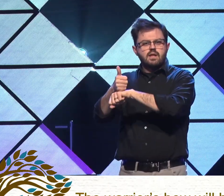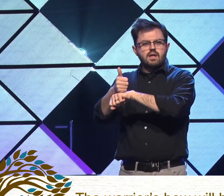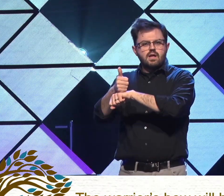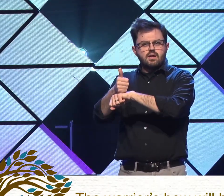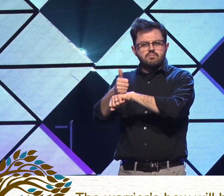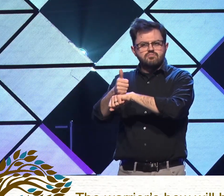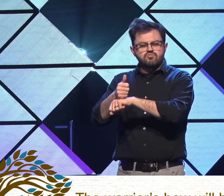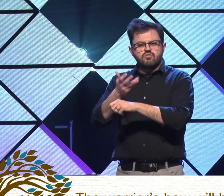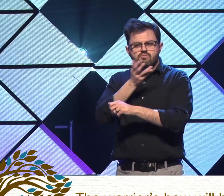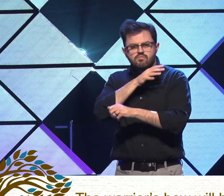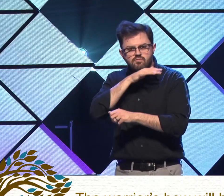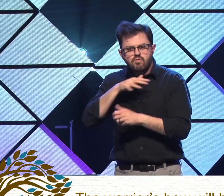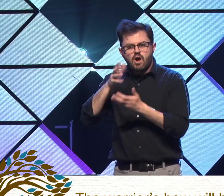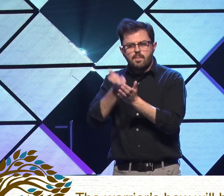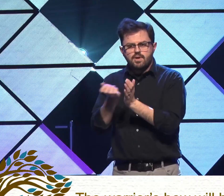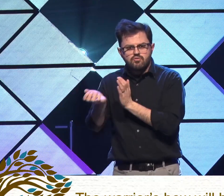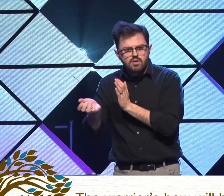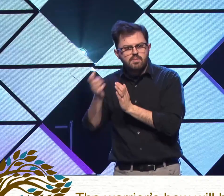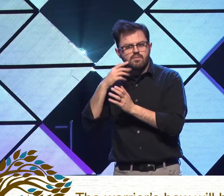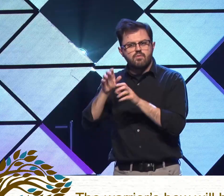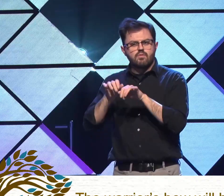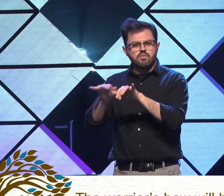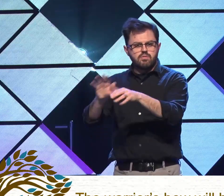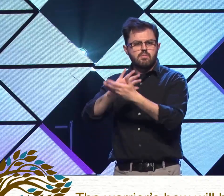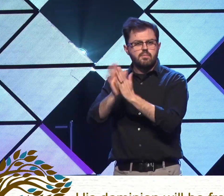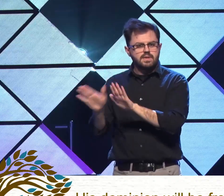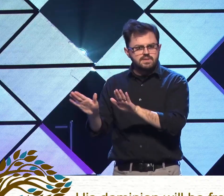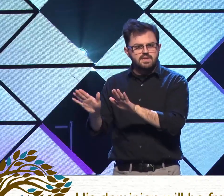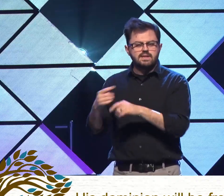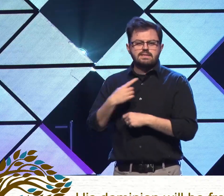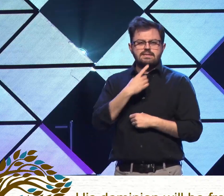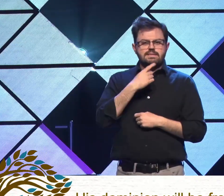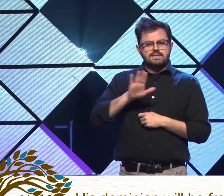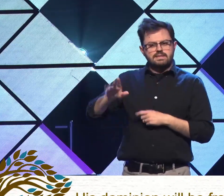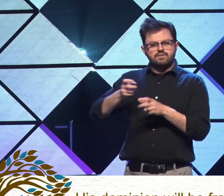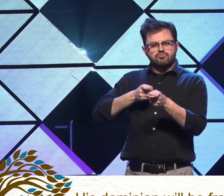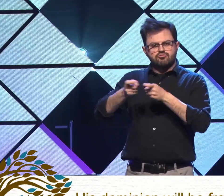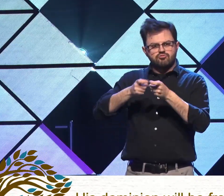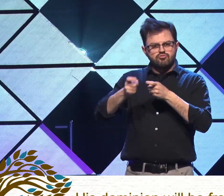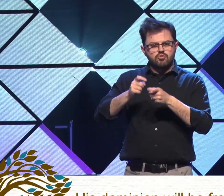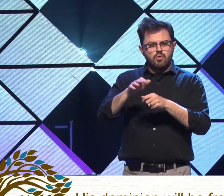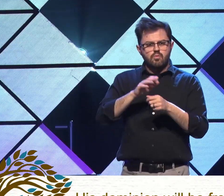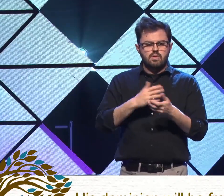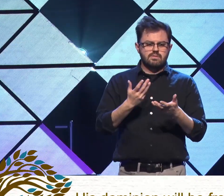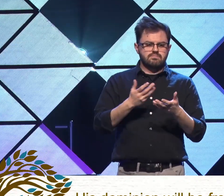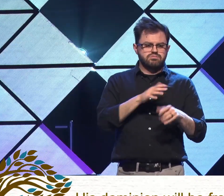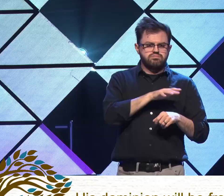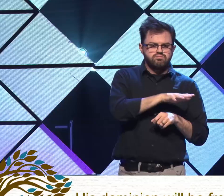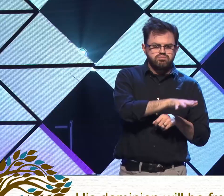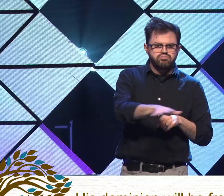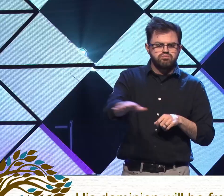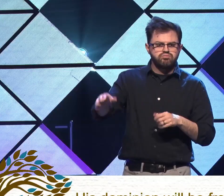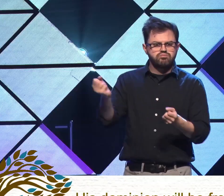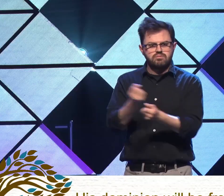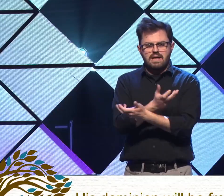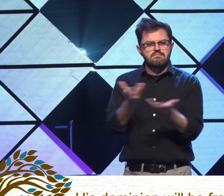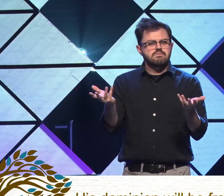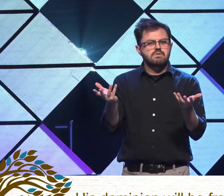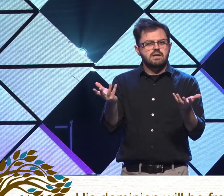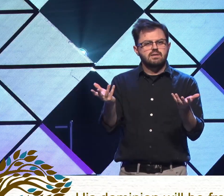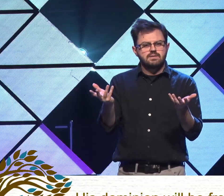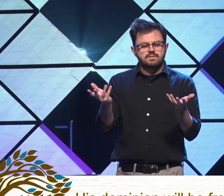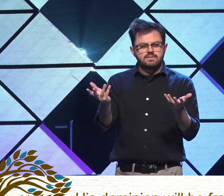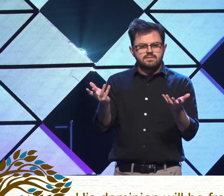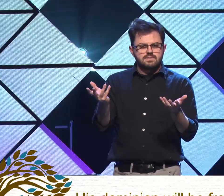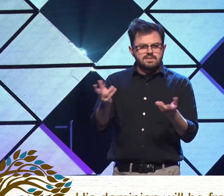awesome? That's so good. And it says, his dominion will be from sea to sea, and he will proclaim from the river to the ends of the earth, right?